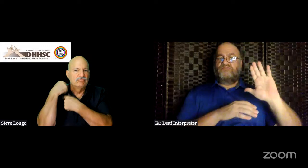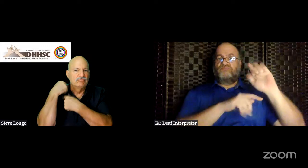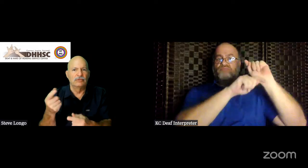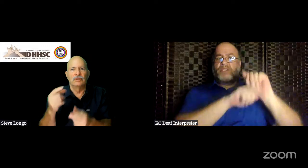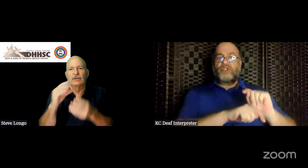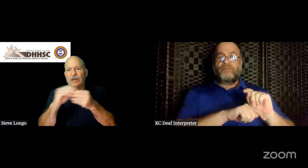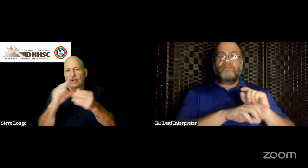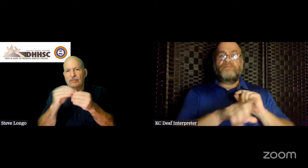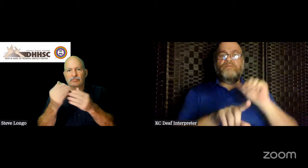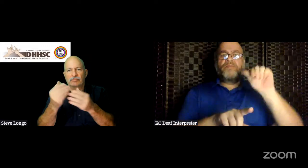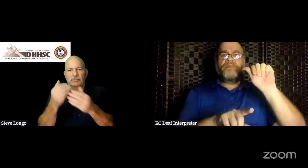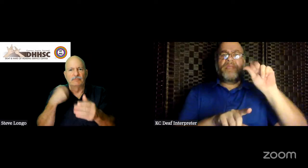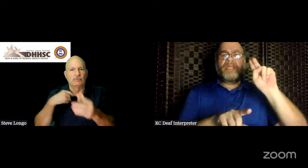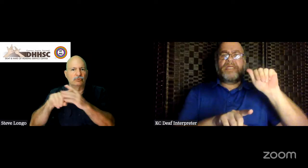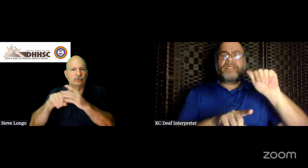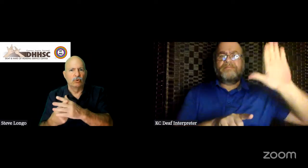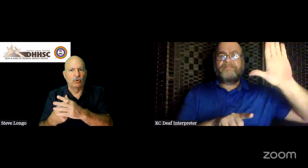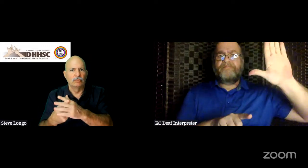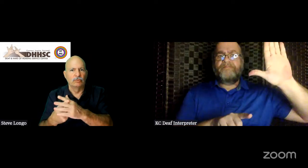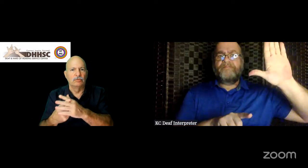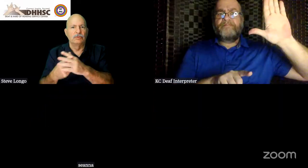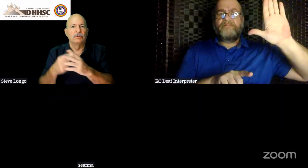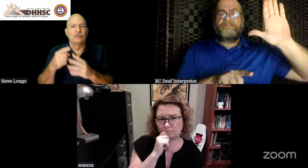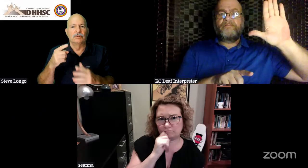Any board comments?